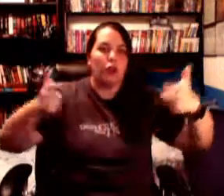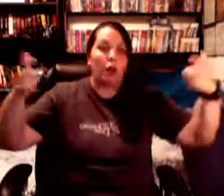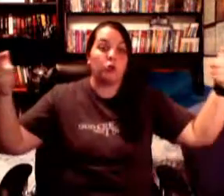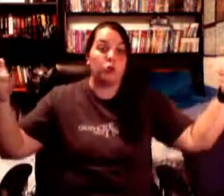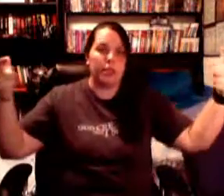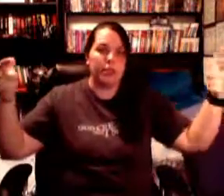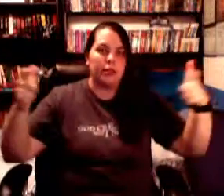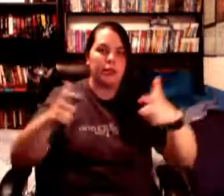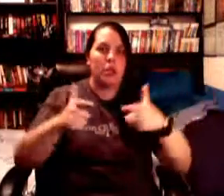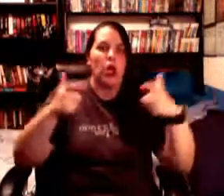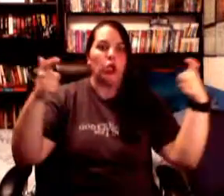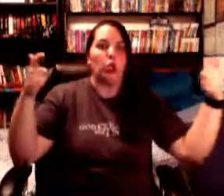how great.